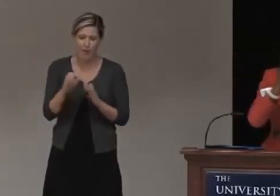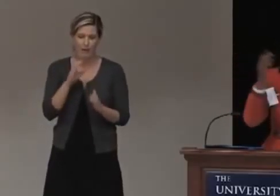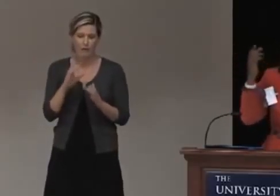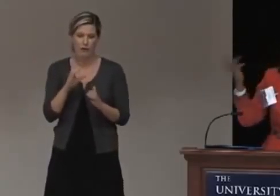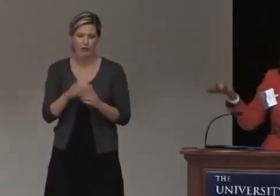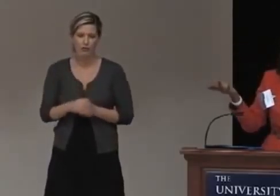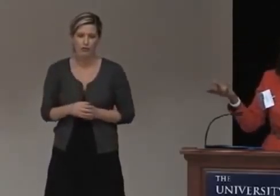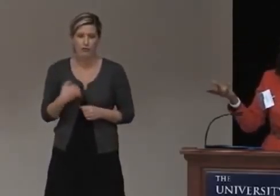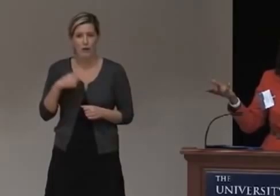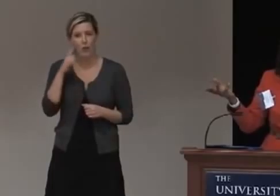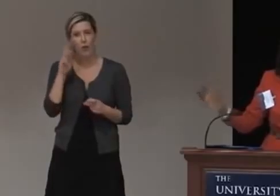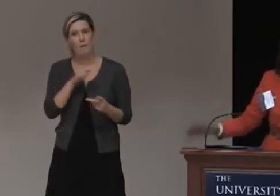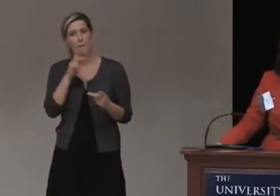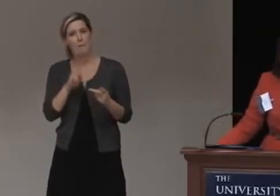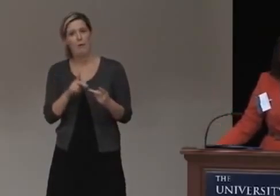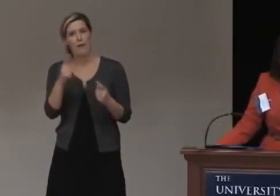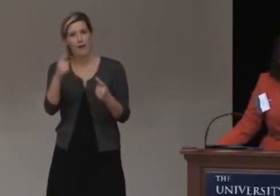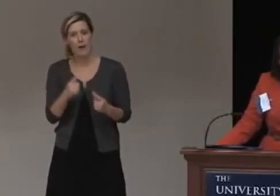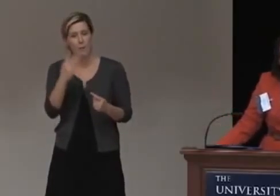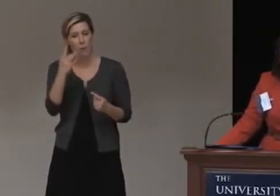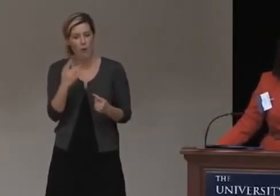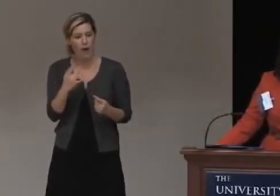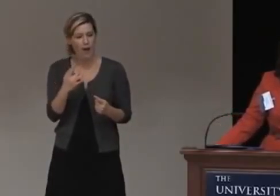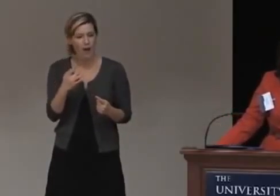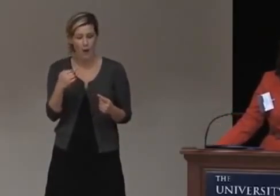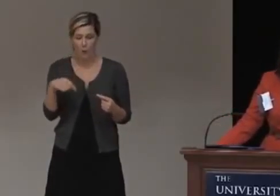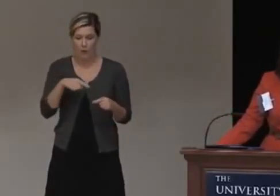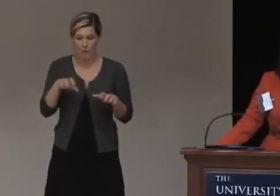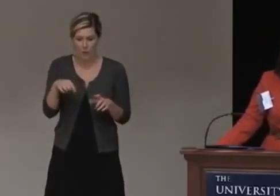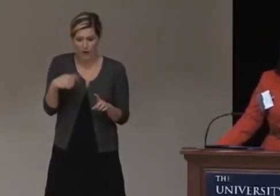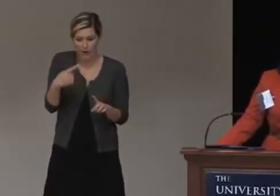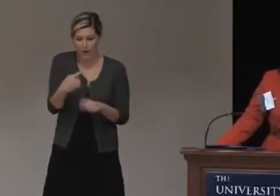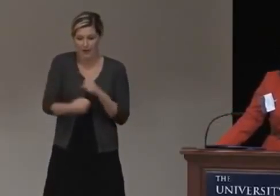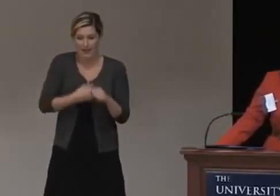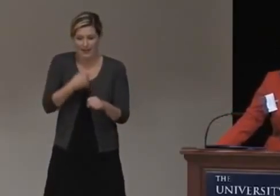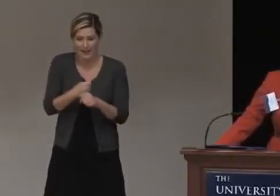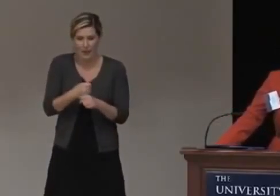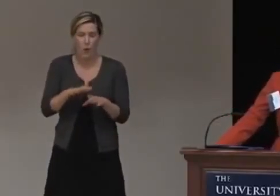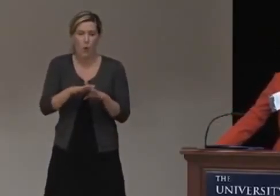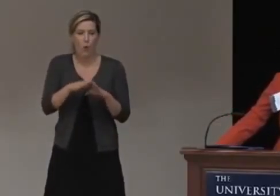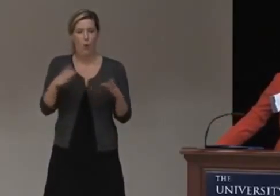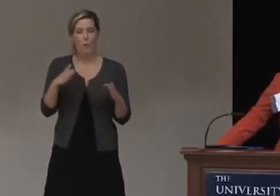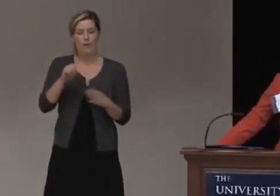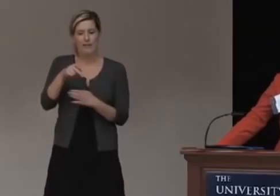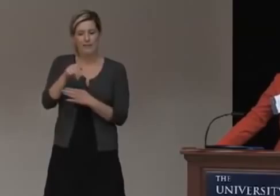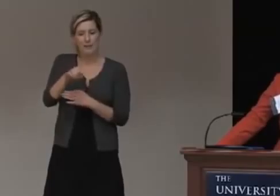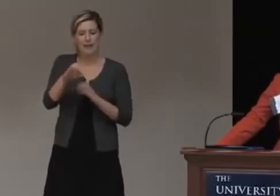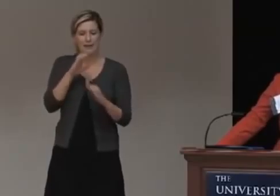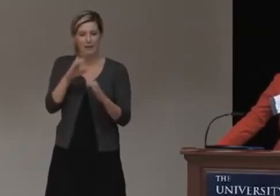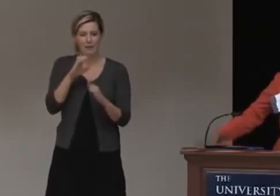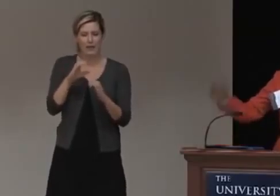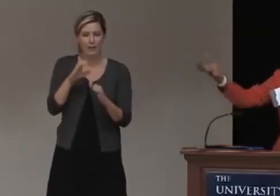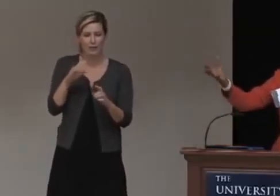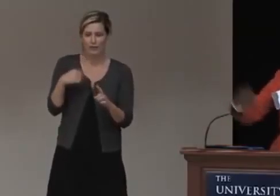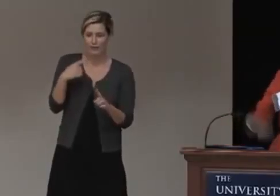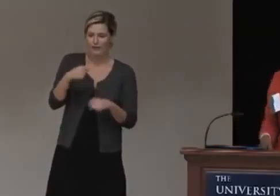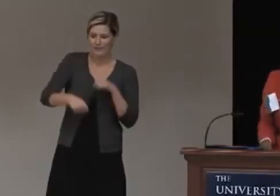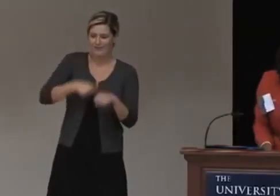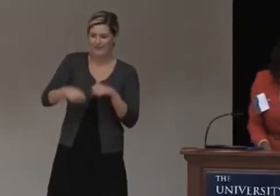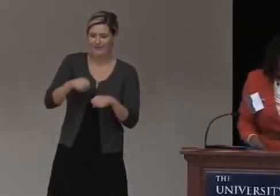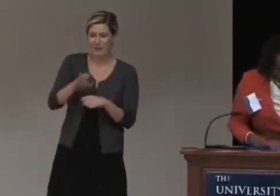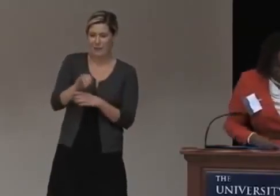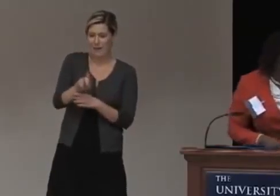because open space conversation is what we have been doing for the last year on our bikes, sweating in the Arnold Arboretum. Liz